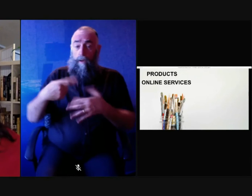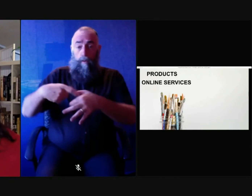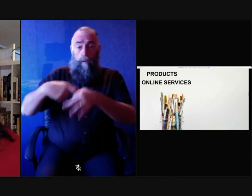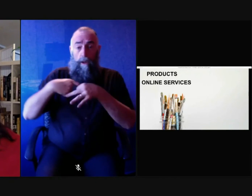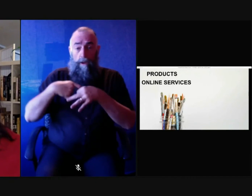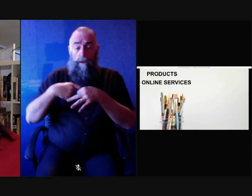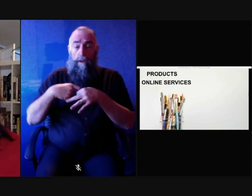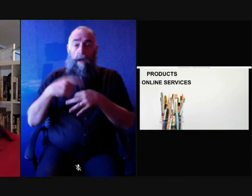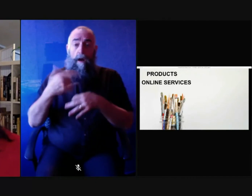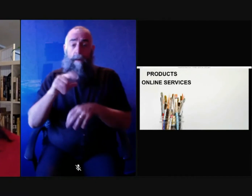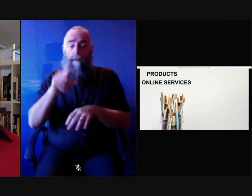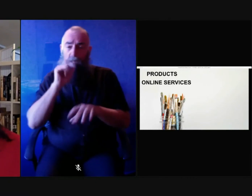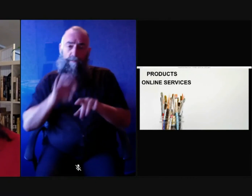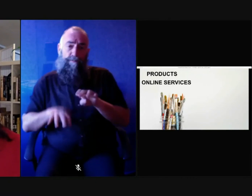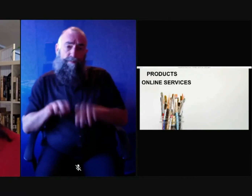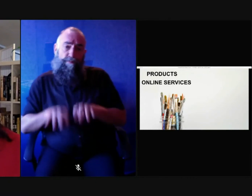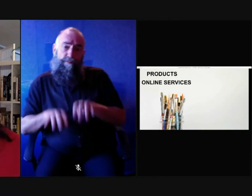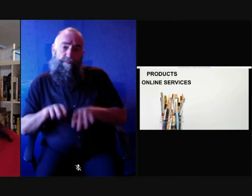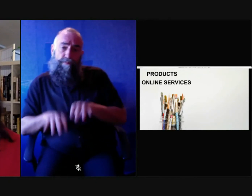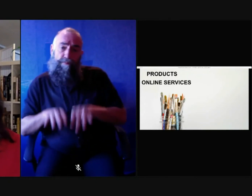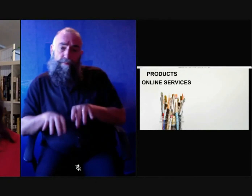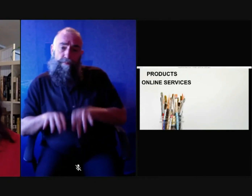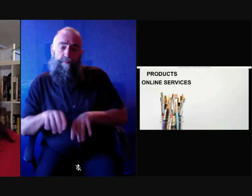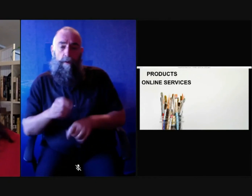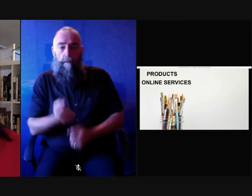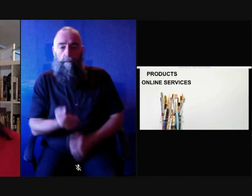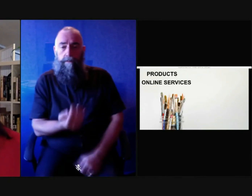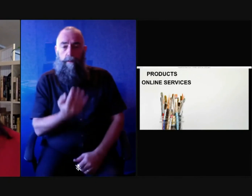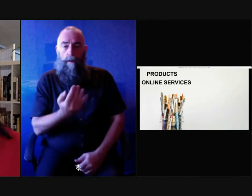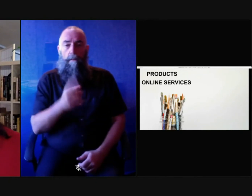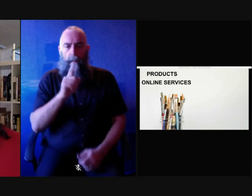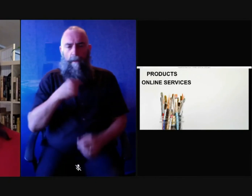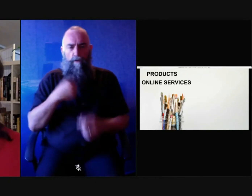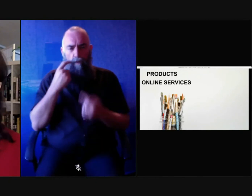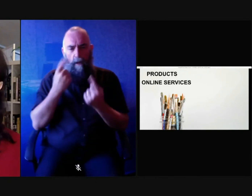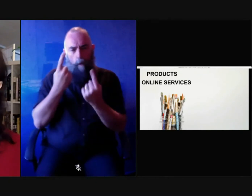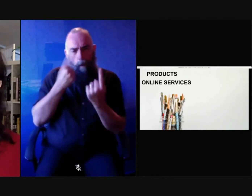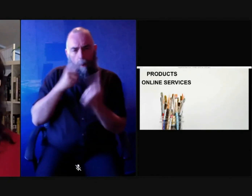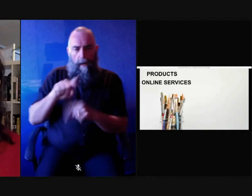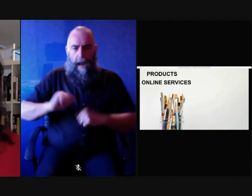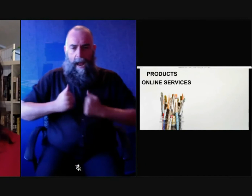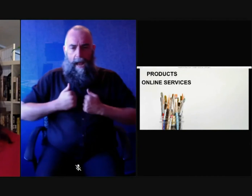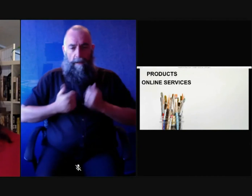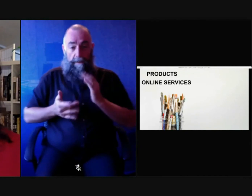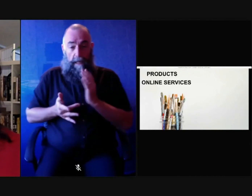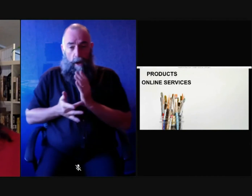into the chat just while we figure out our technology.